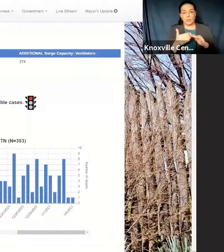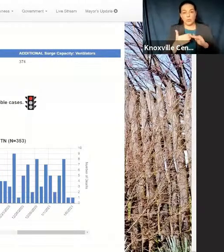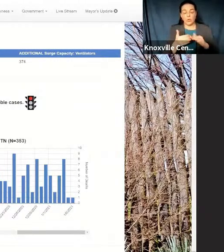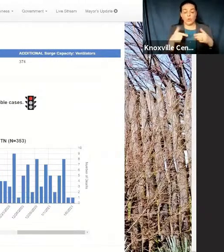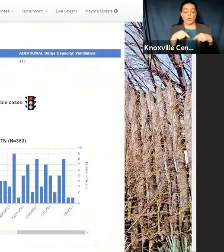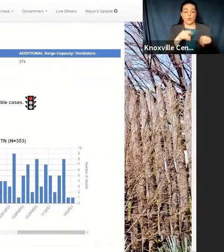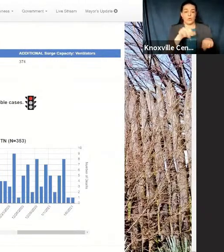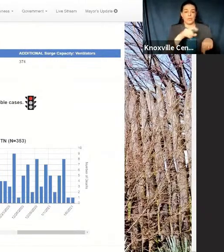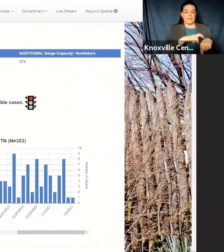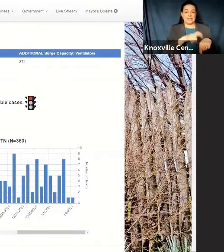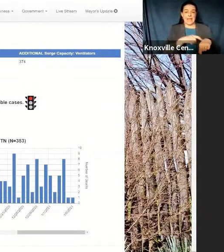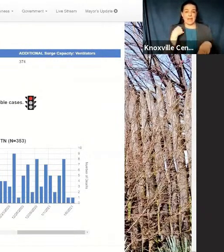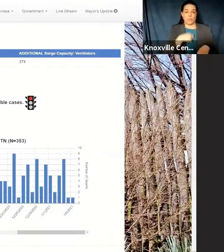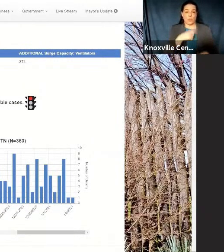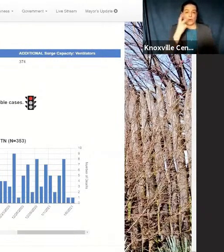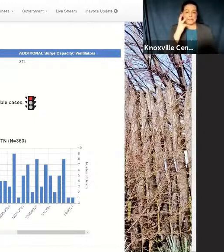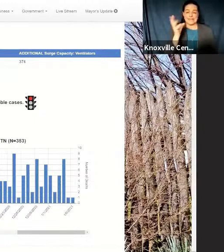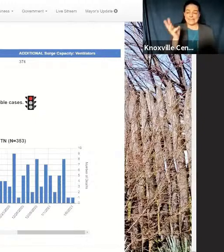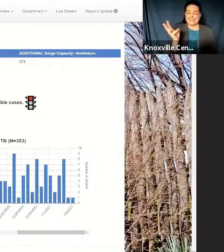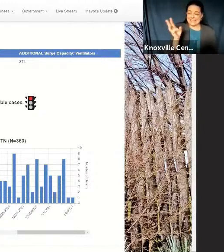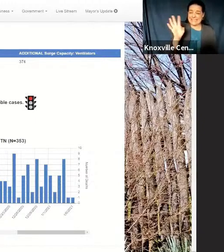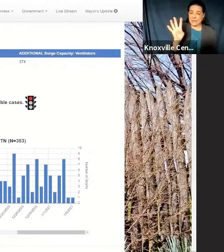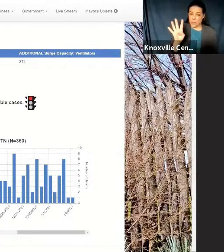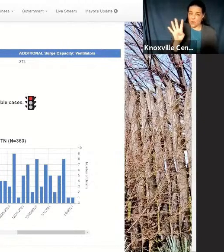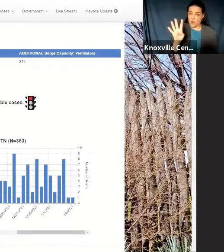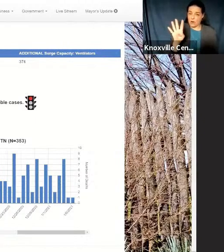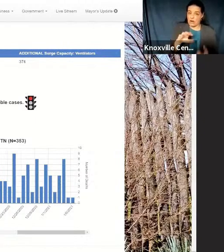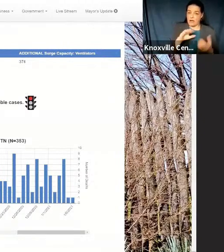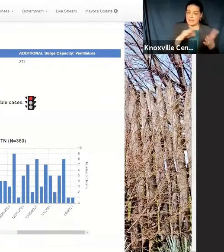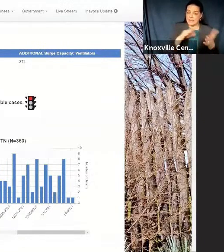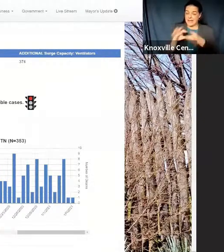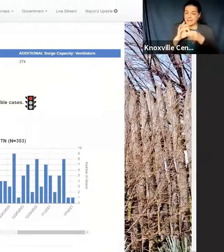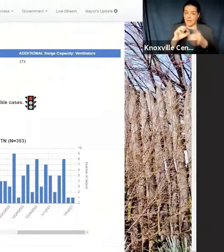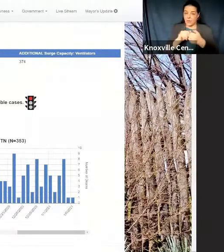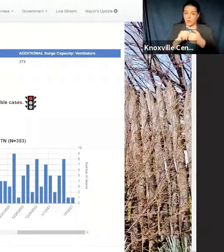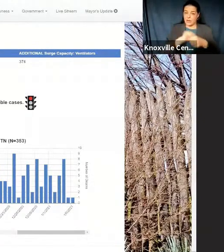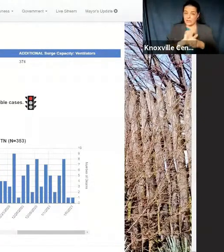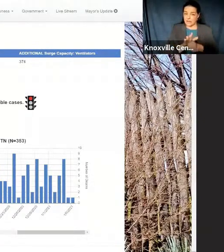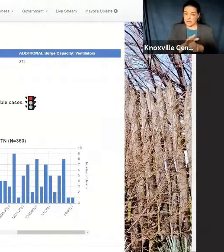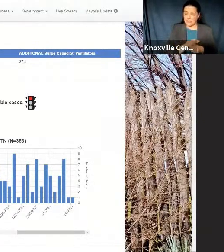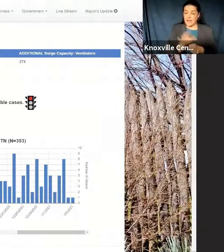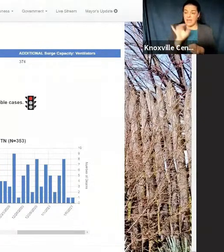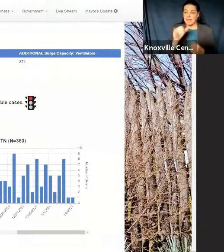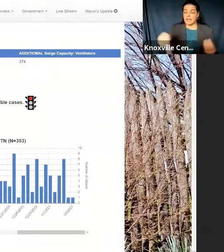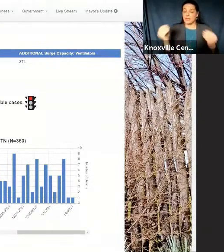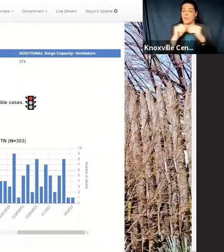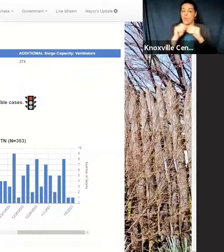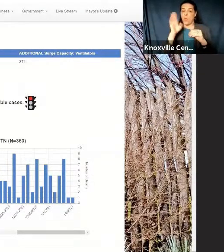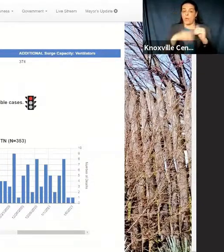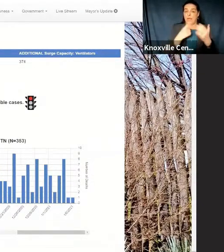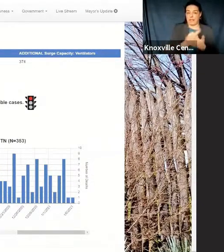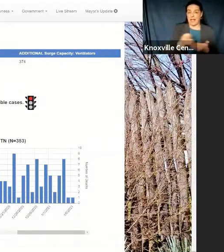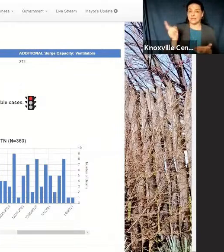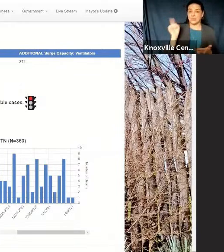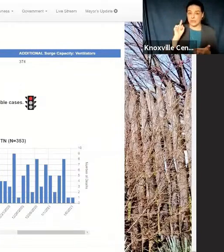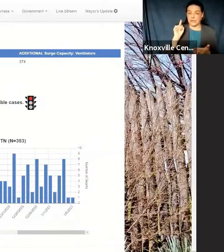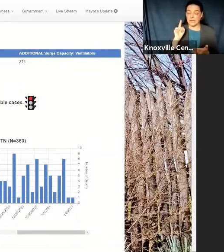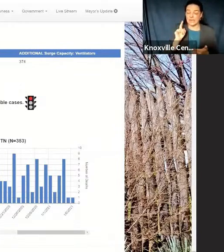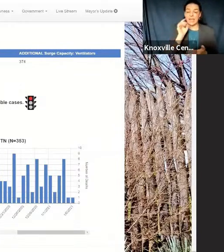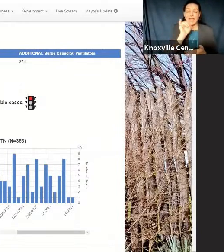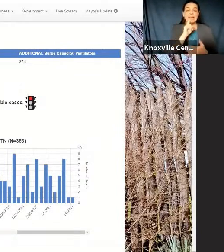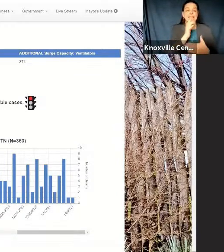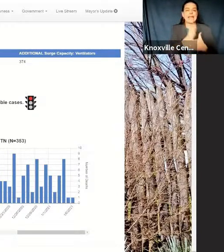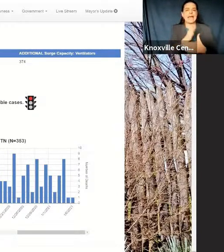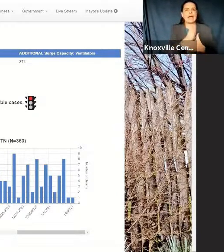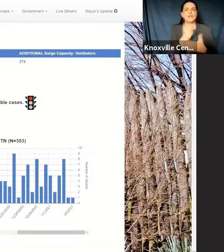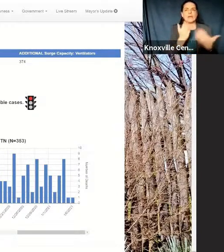seen 64 deaths associated with COVID-19, and that is up from our update last week. This is an average